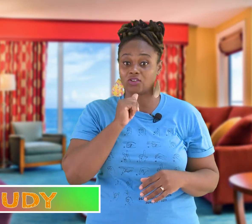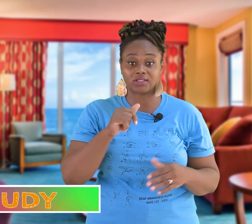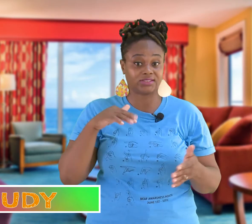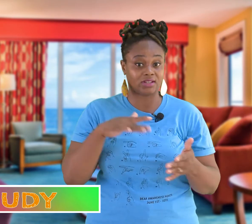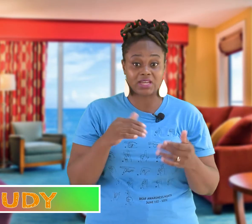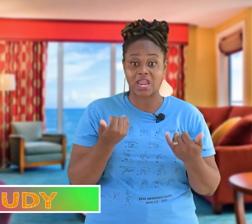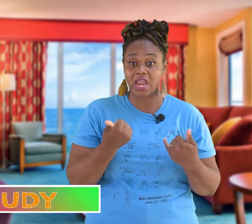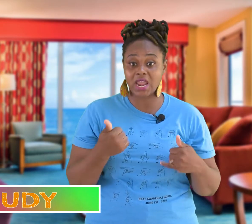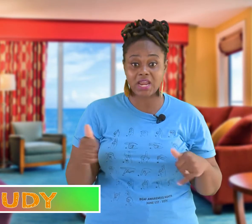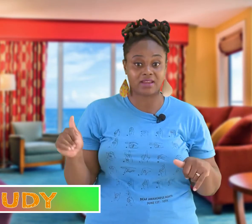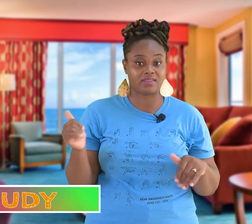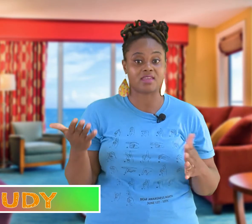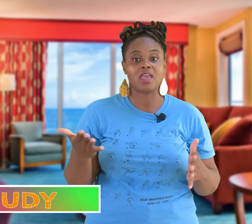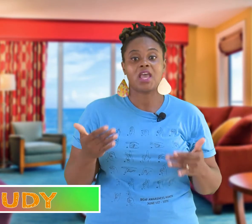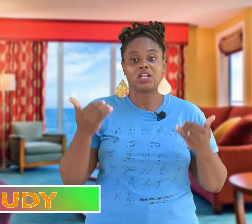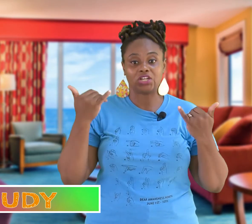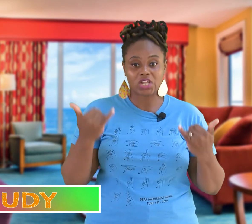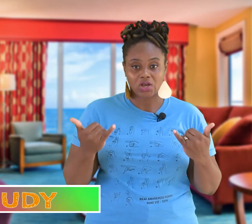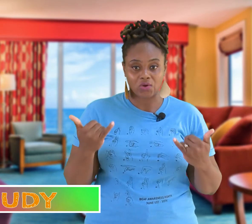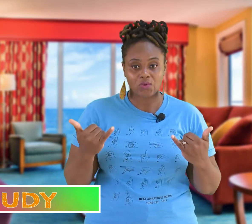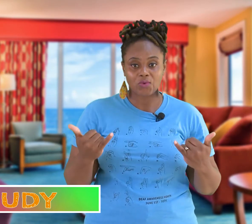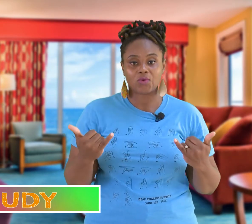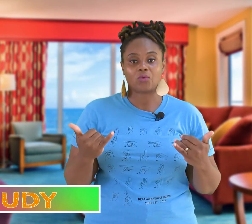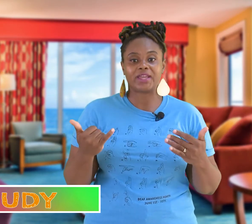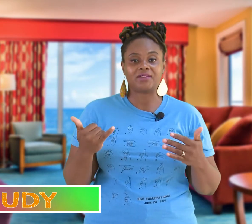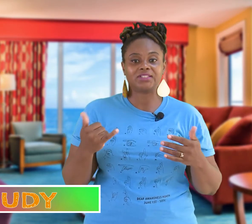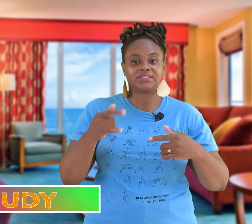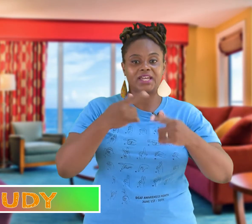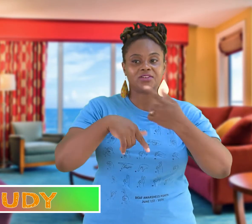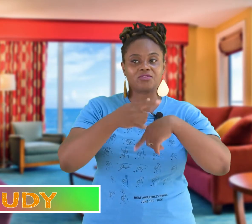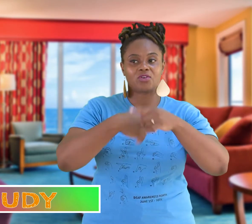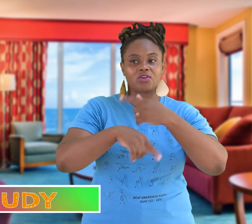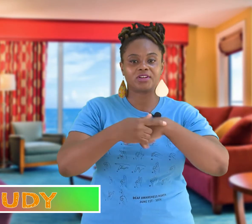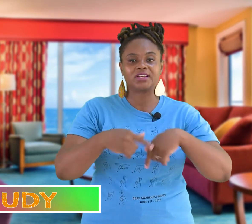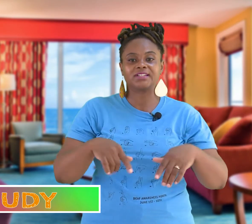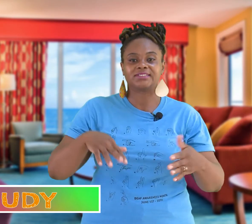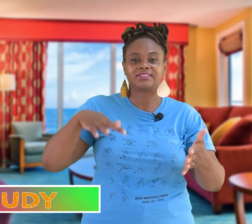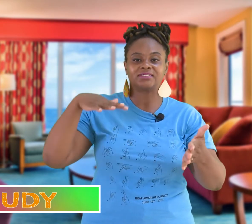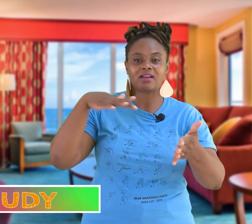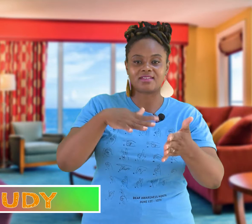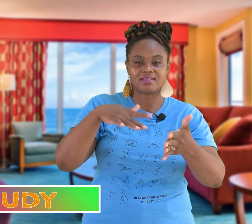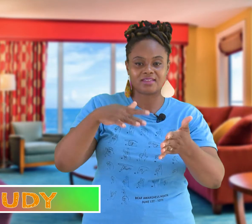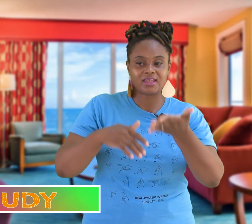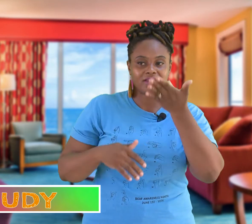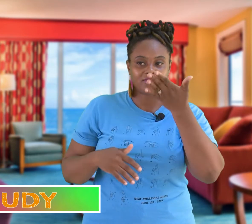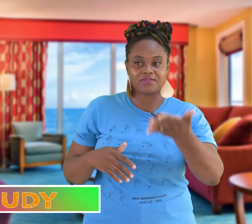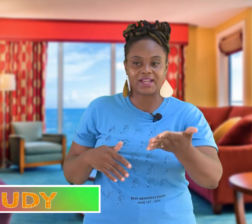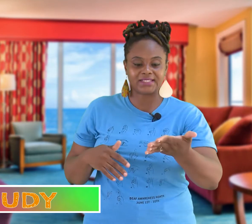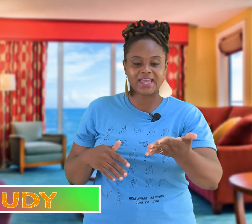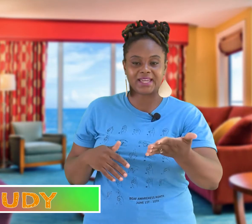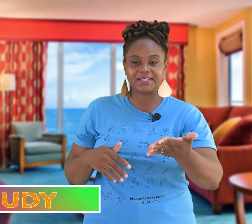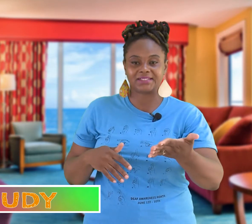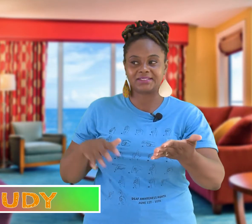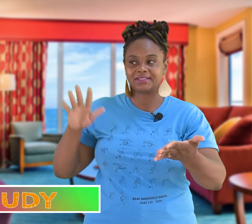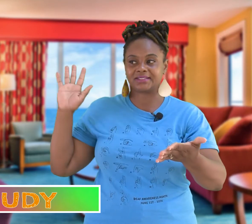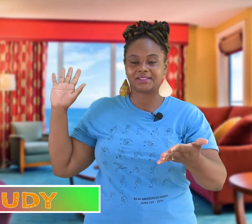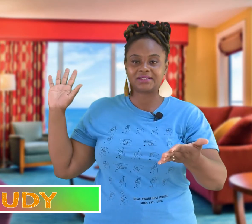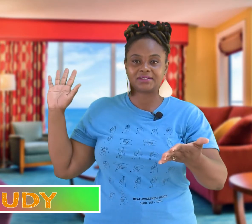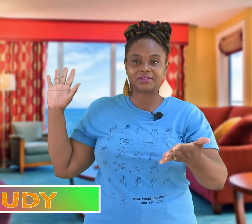not studying anything. Now we have the sign for study. Flat hand,